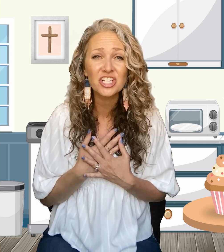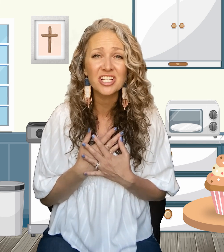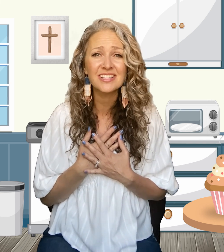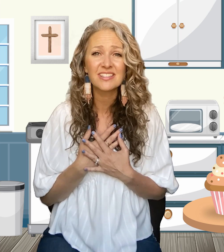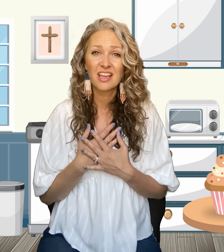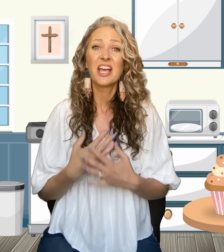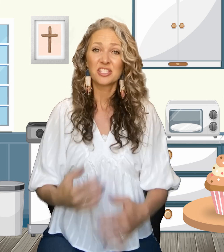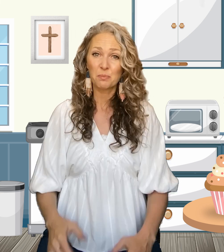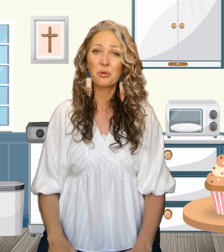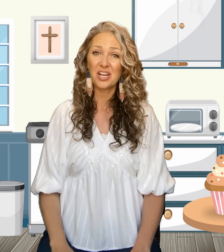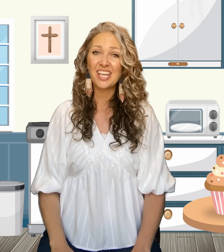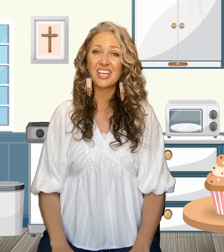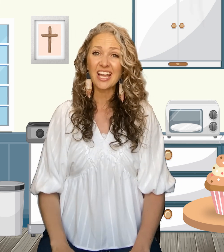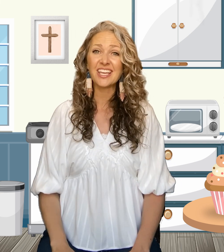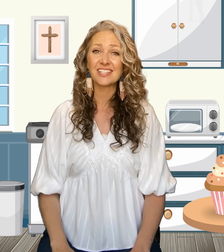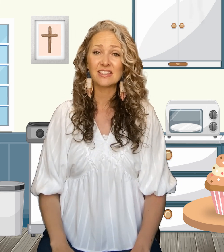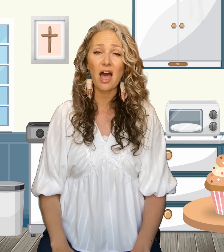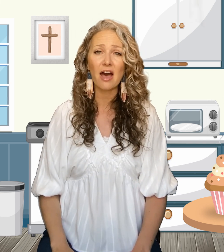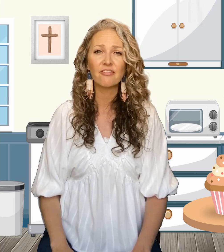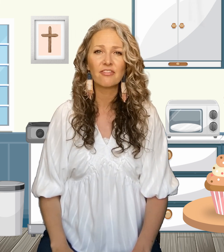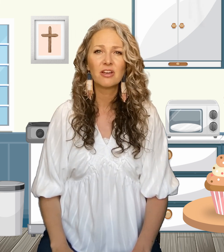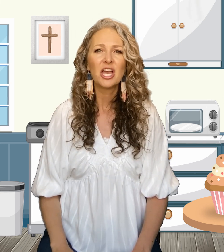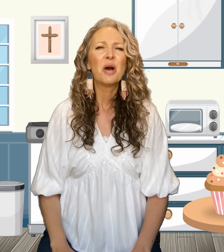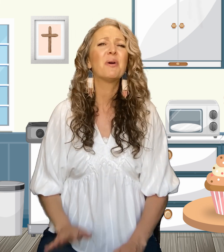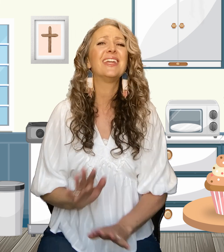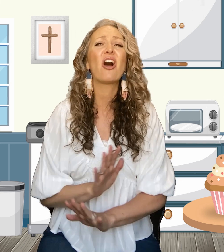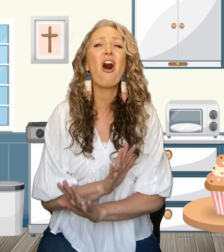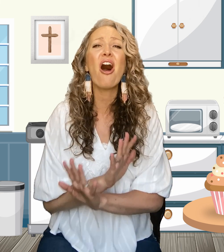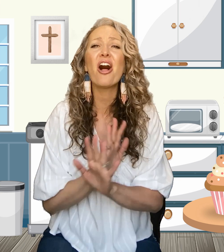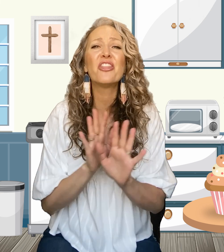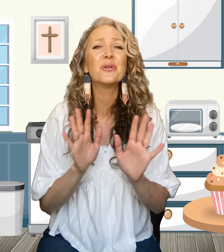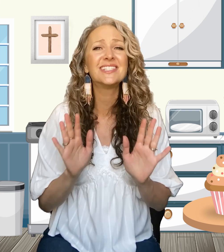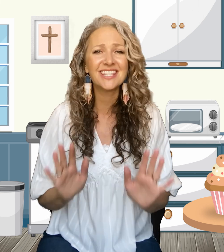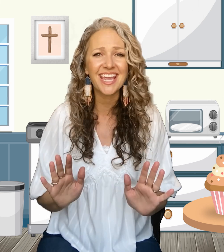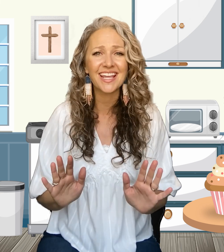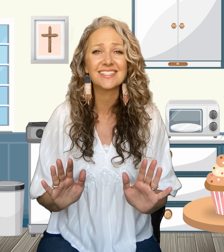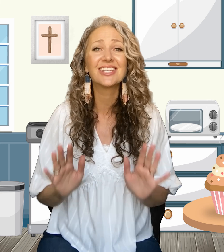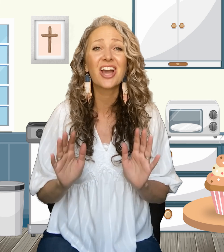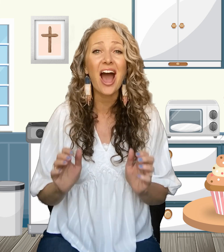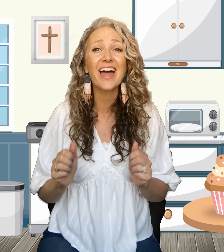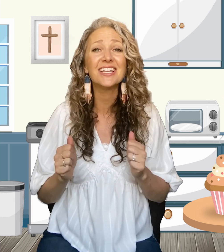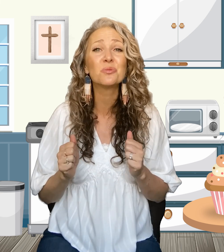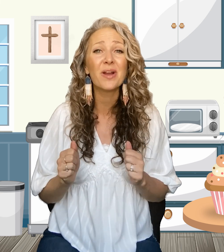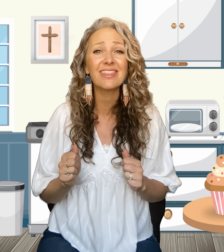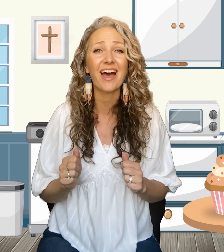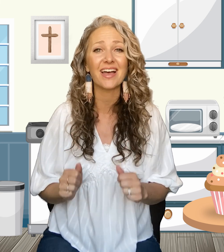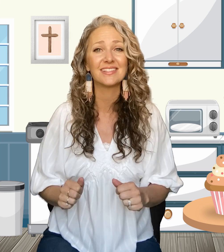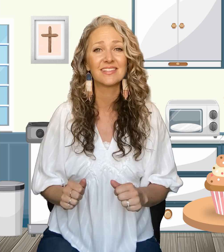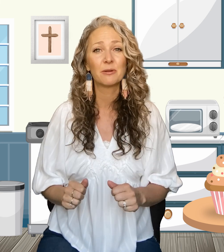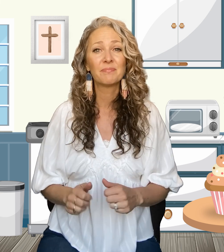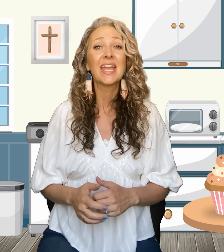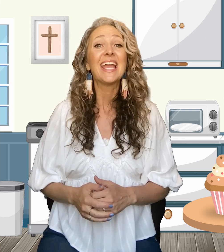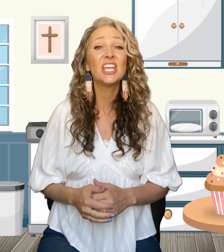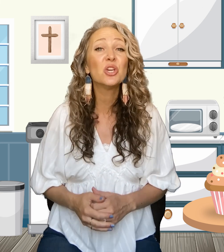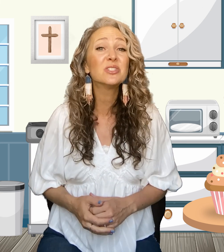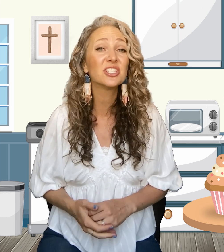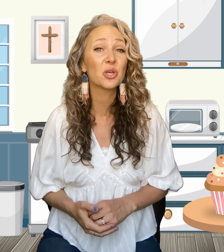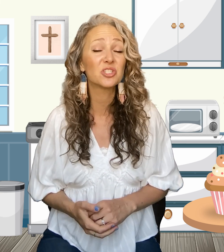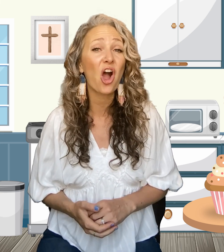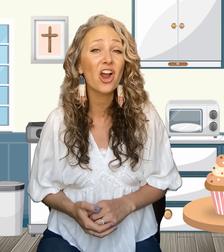frustrations, some pretty yucky stuff. But in all those things, God is with us. He uses those hard